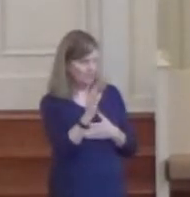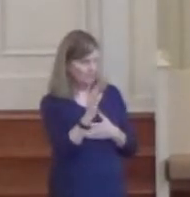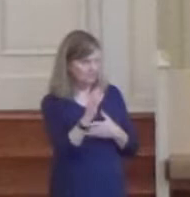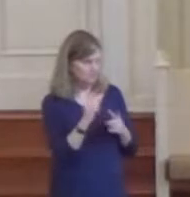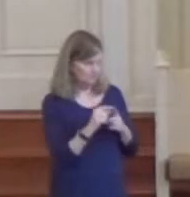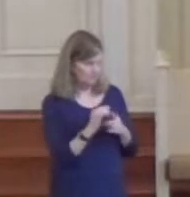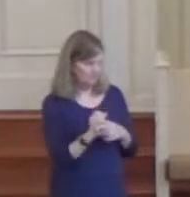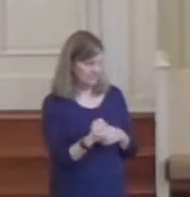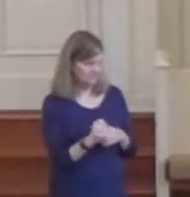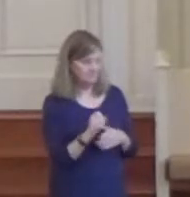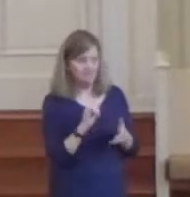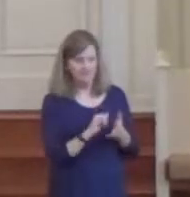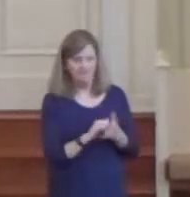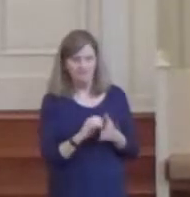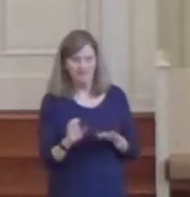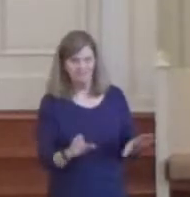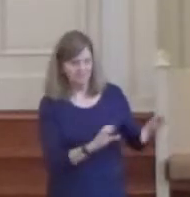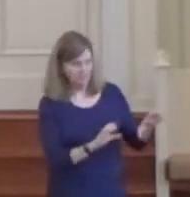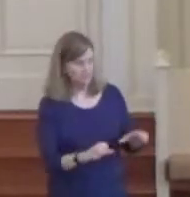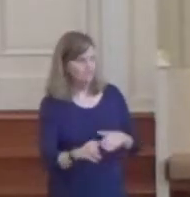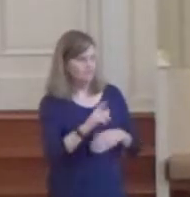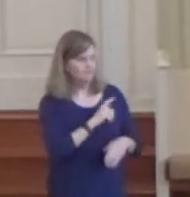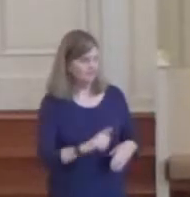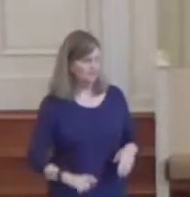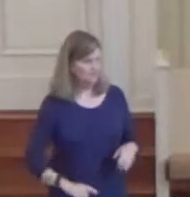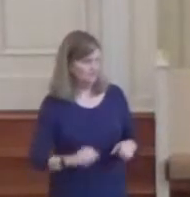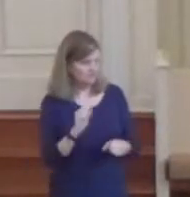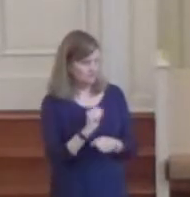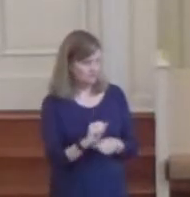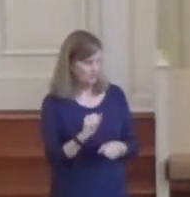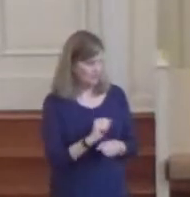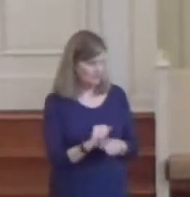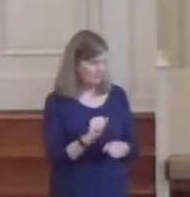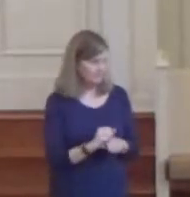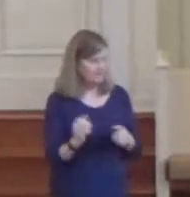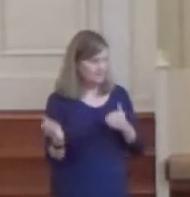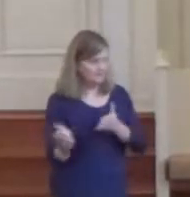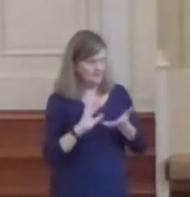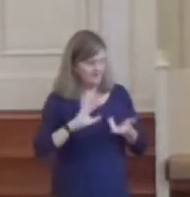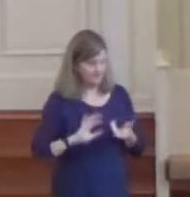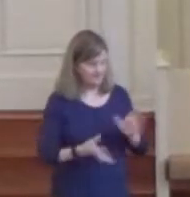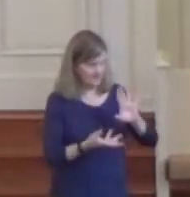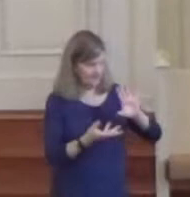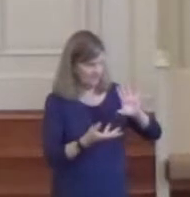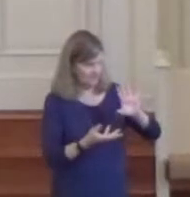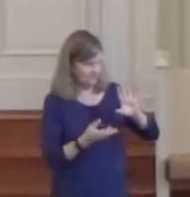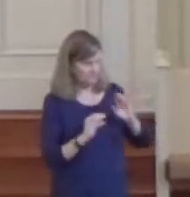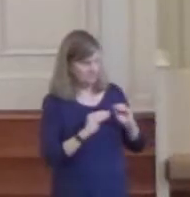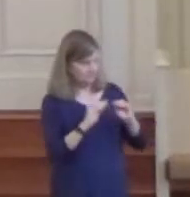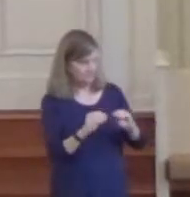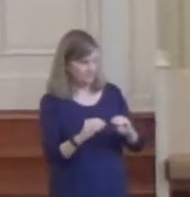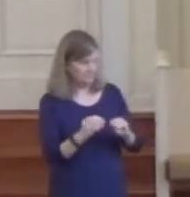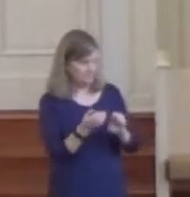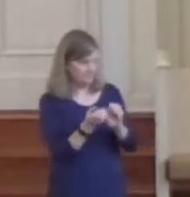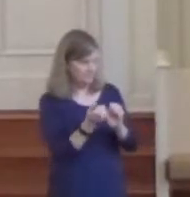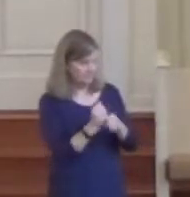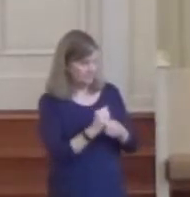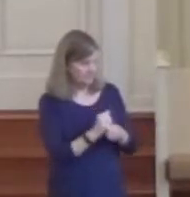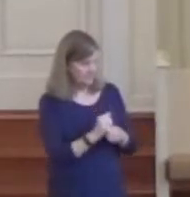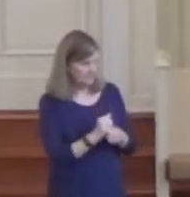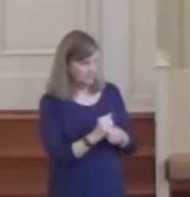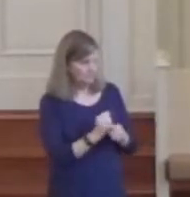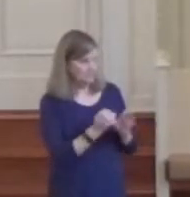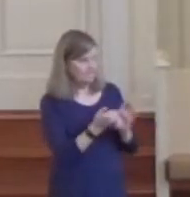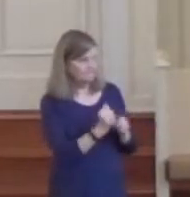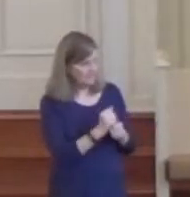is. That is doing the Lord's work. That is bringing the chaos and putting it into creation, taking that chaos